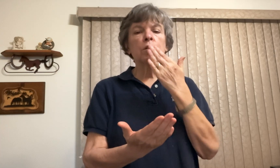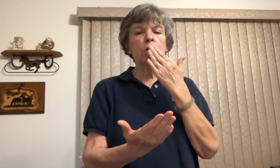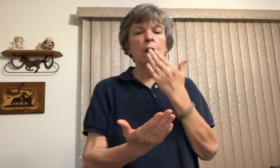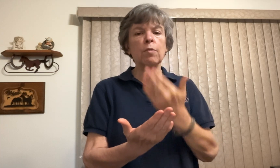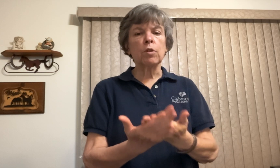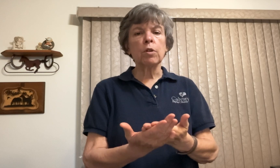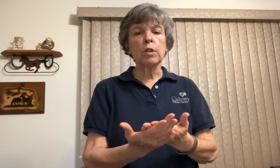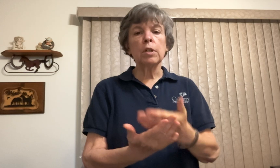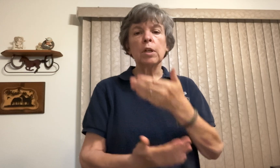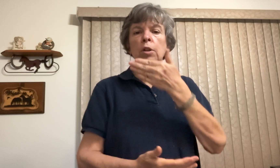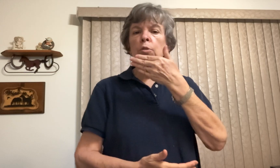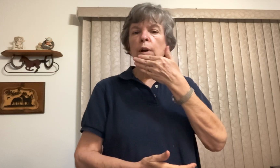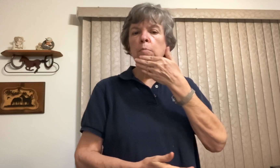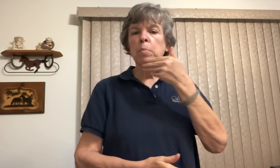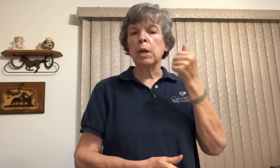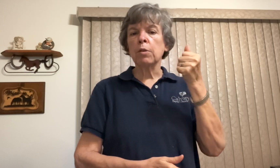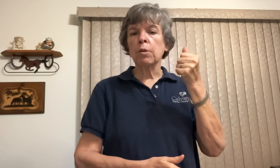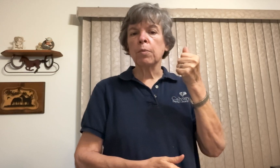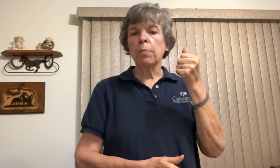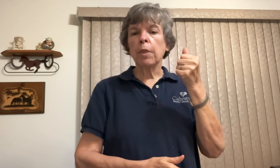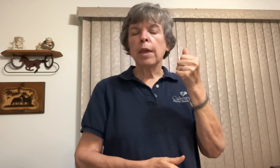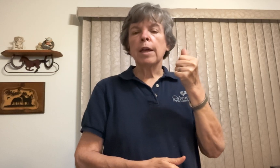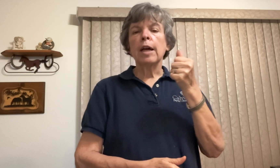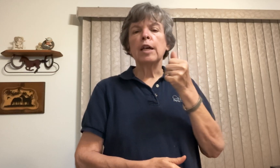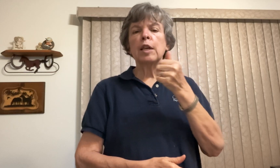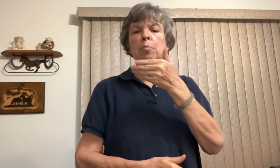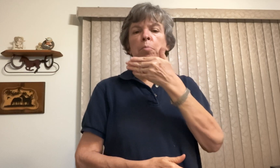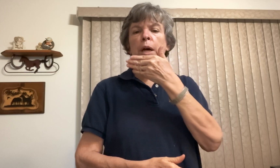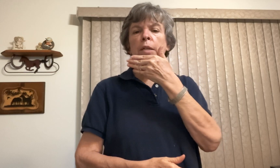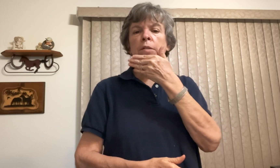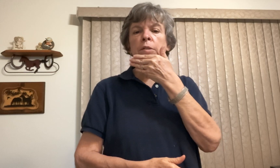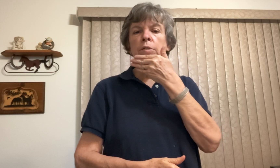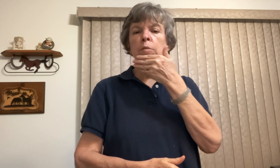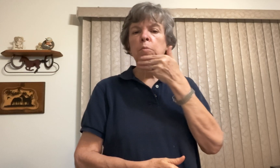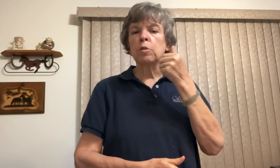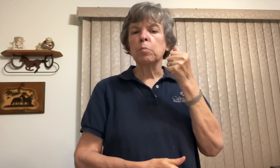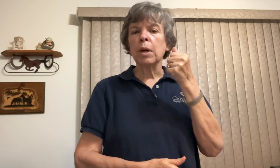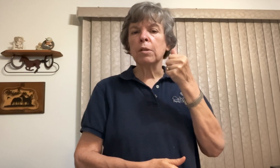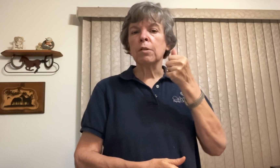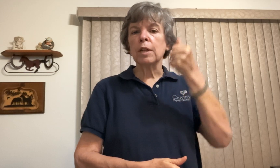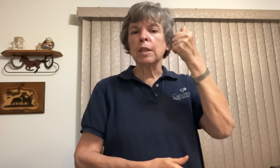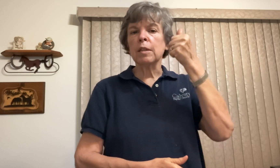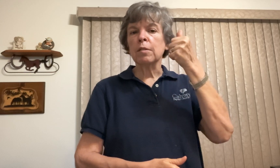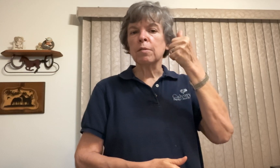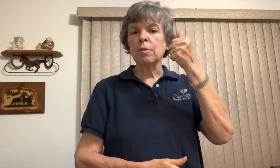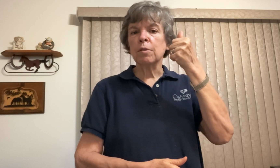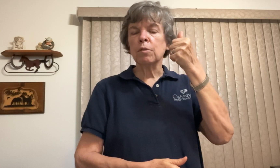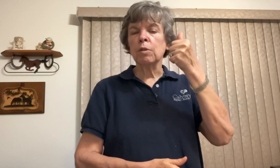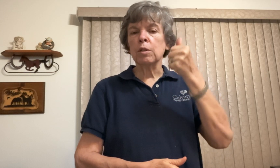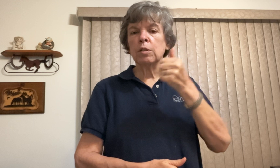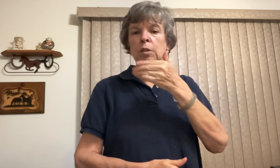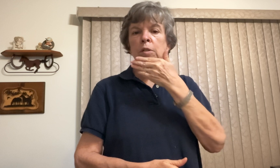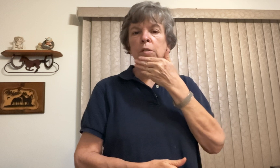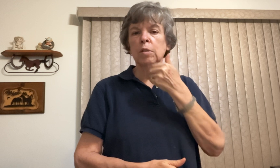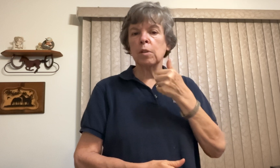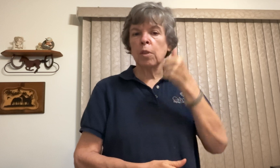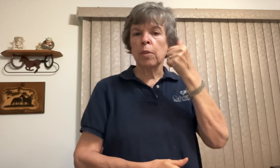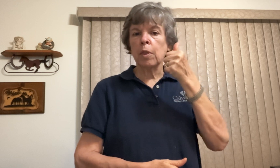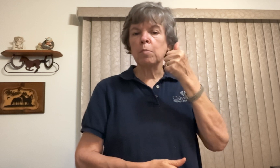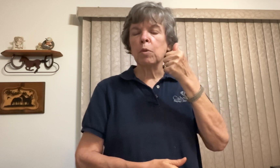have good, you have better, and then best is to do better, and then do this thumb going